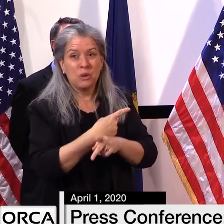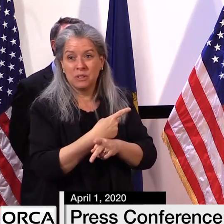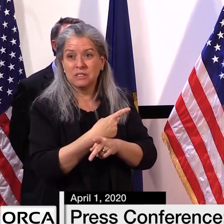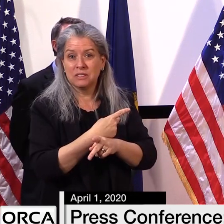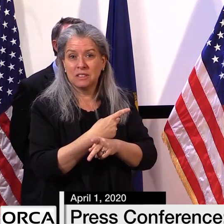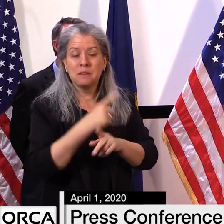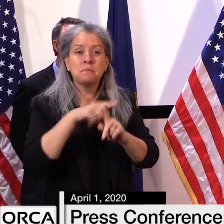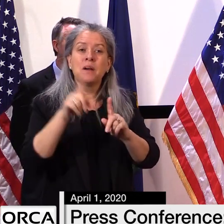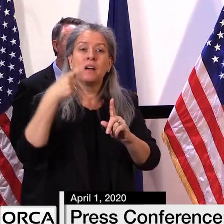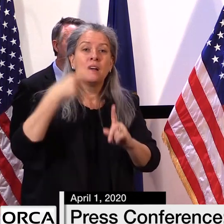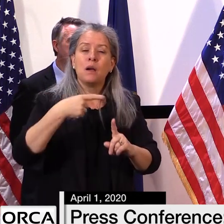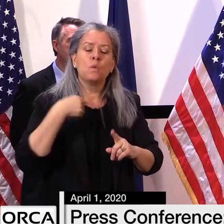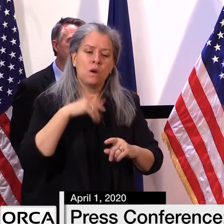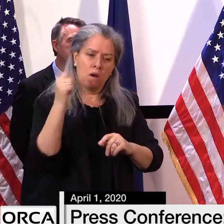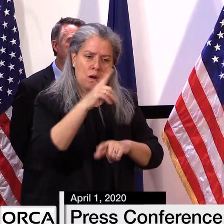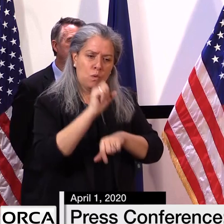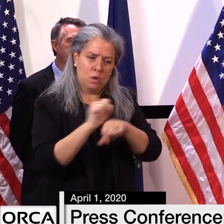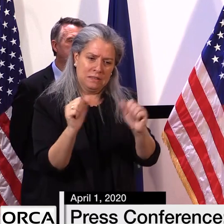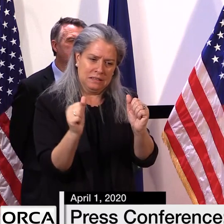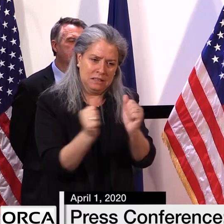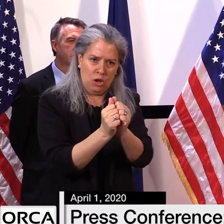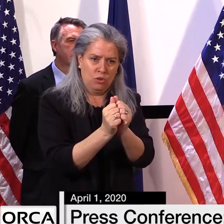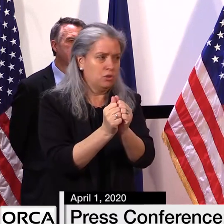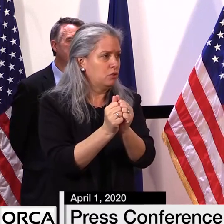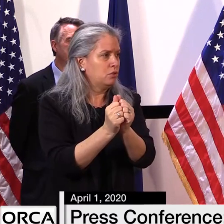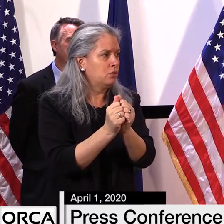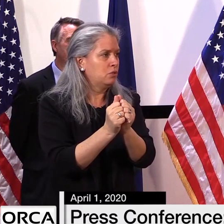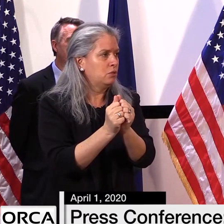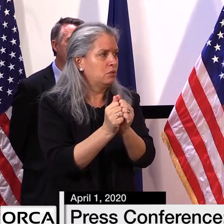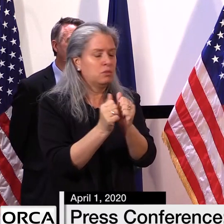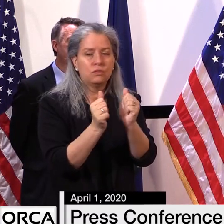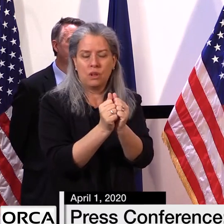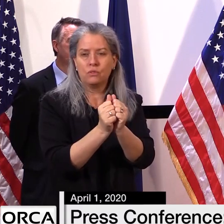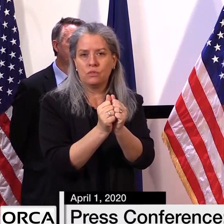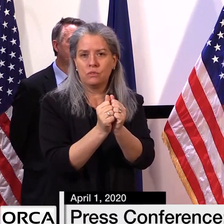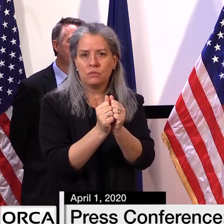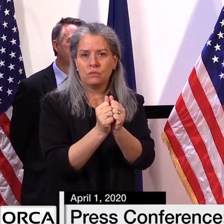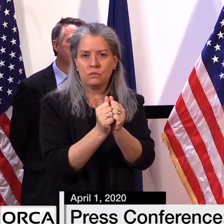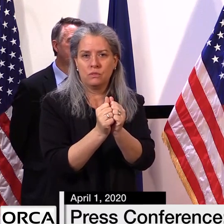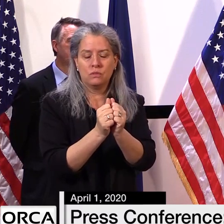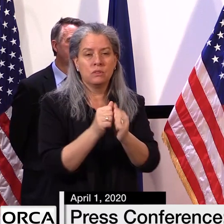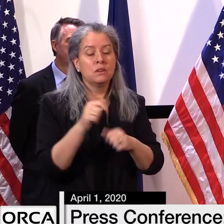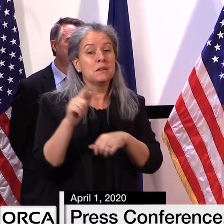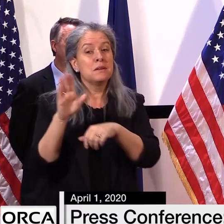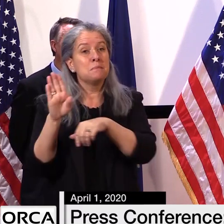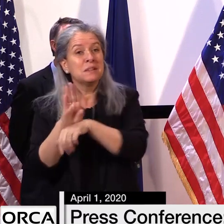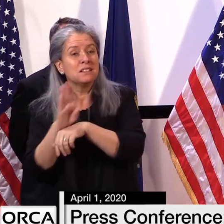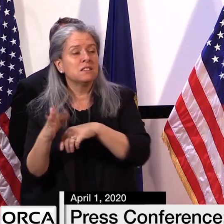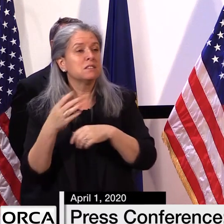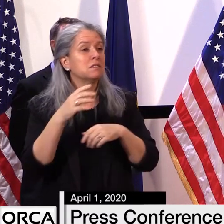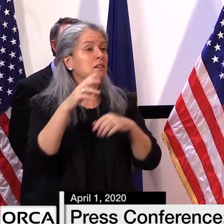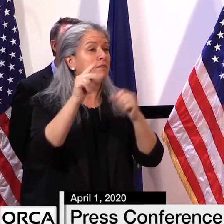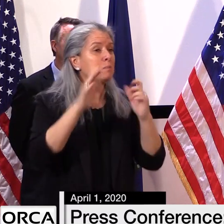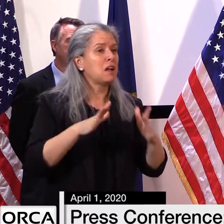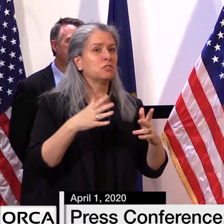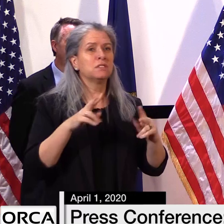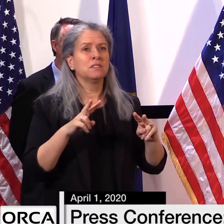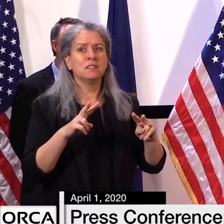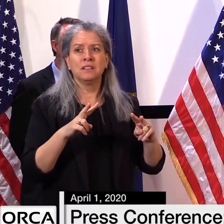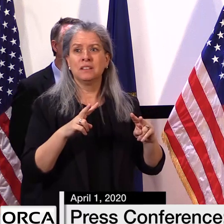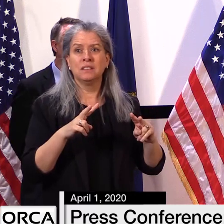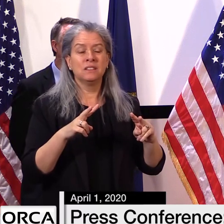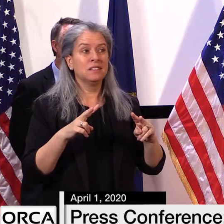truly mean it. We know a lot of businesses and Vermonters are wondering, what's next?